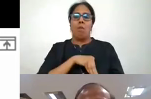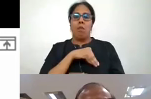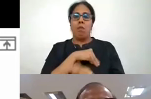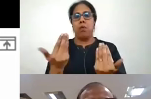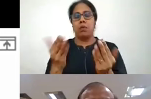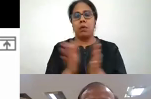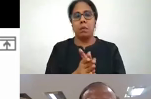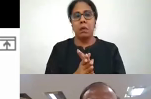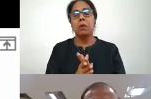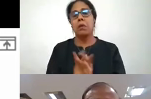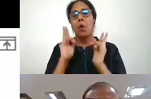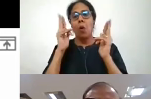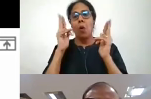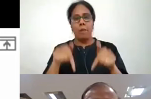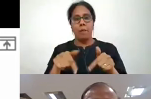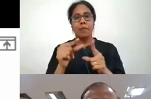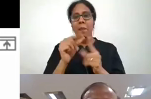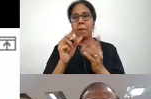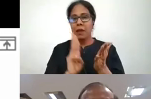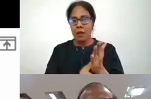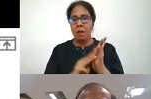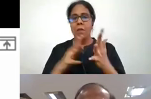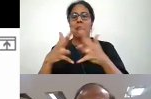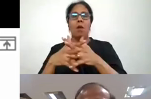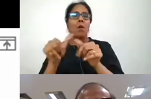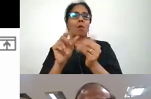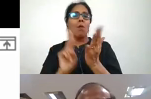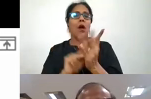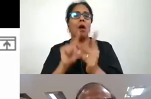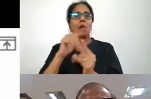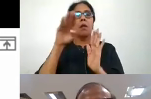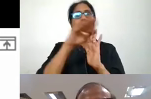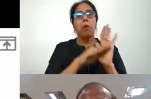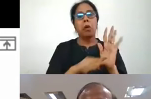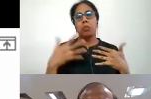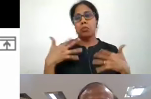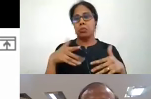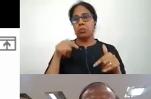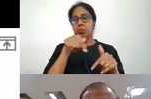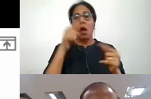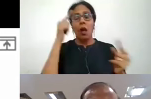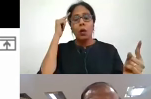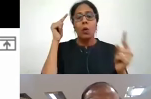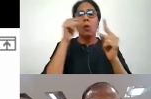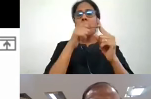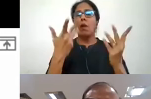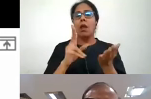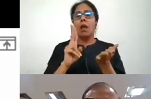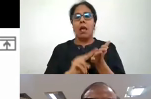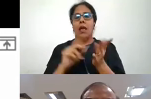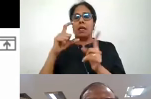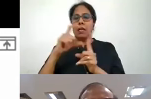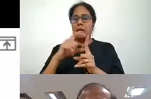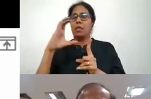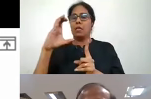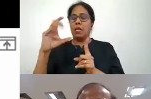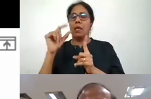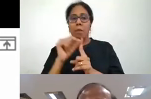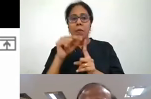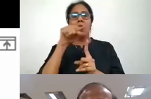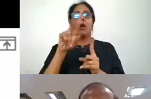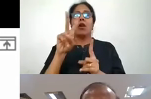of Government of India. It is trying to address the goal of NDCP 2018, that of